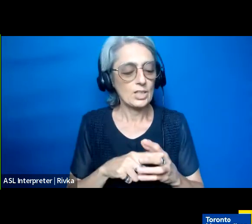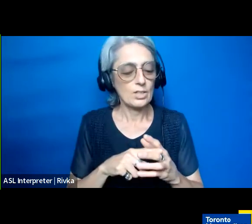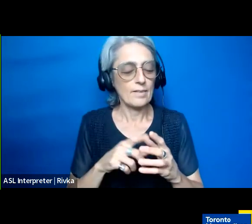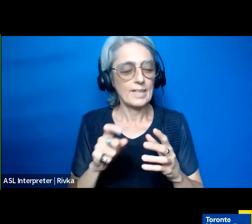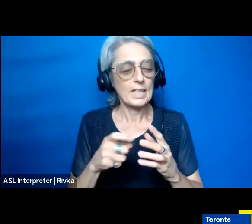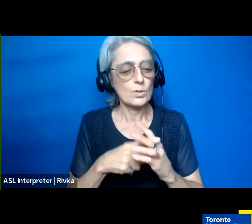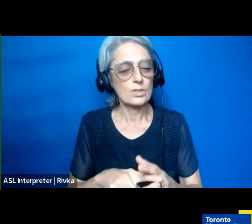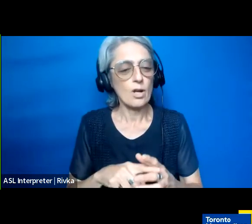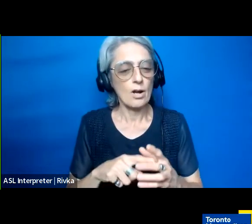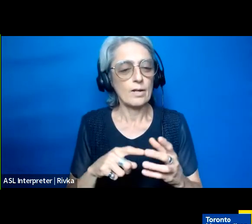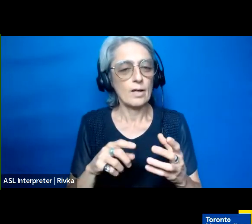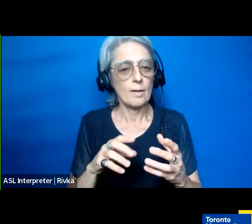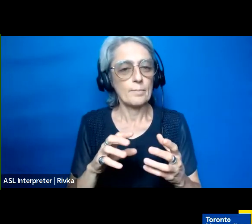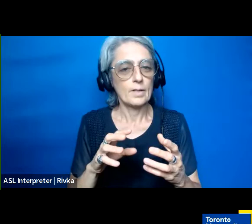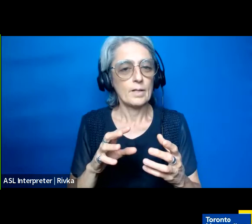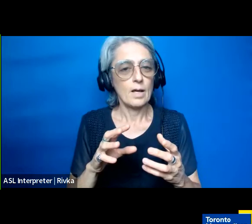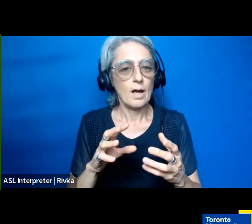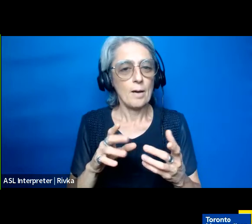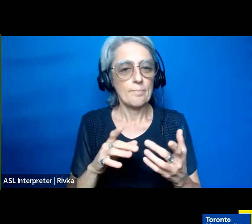speaking to